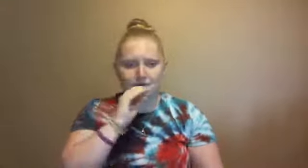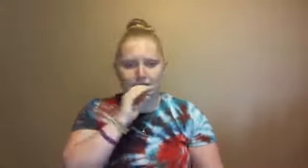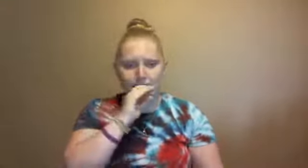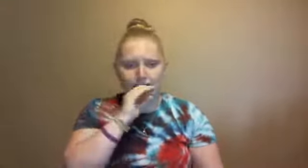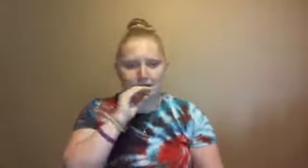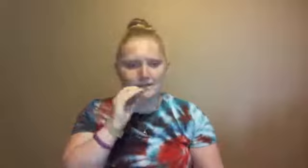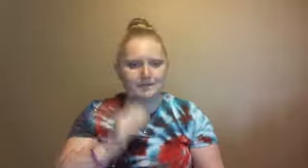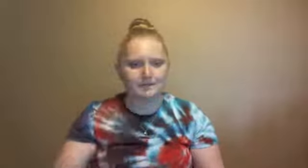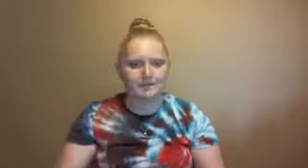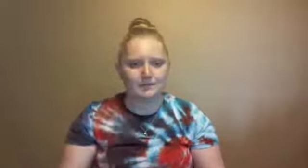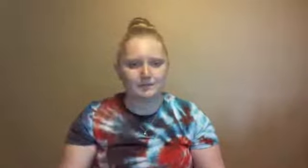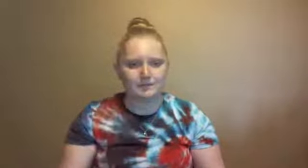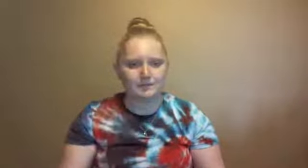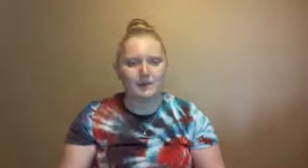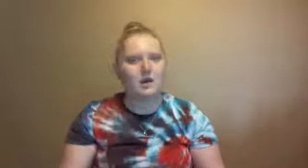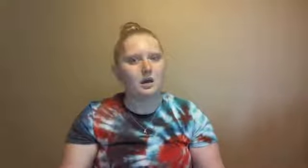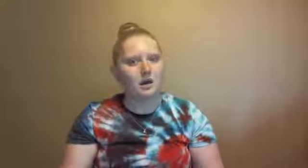Do you like jelly?